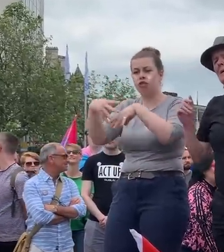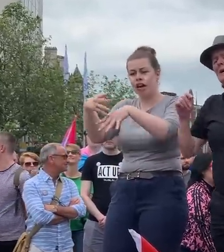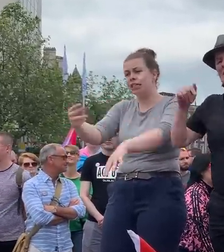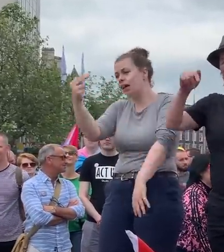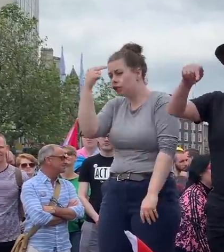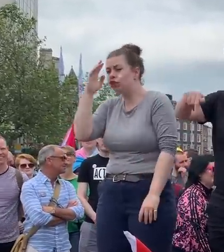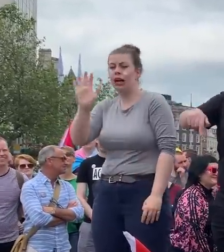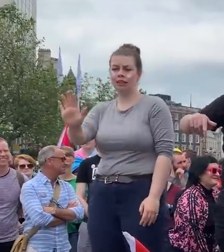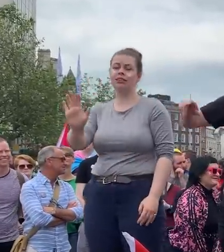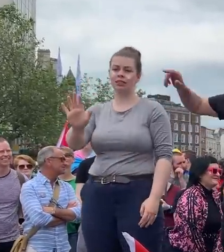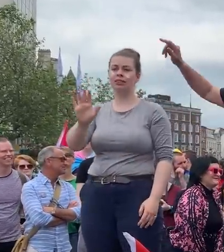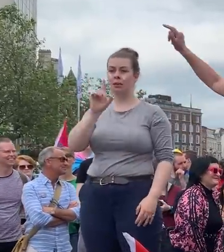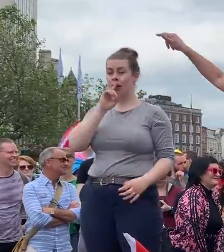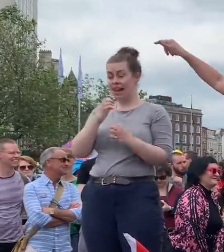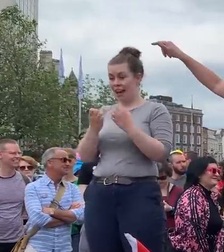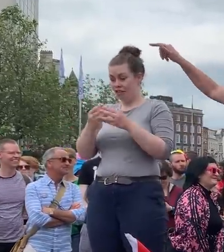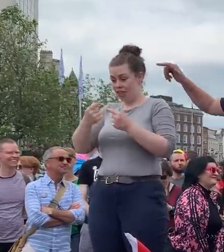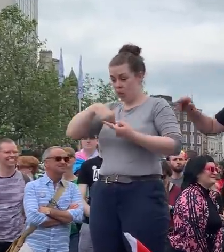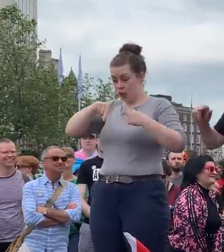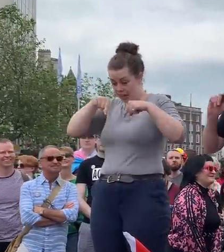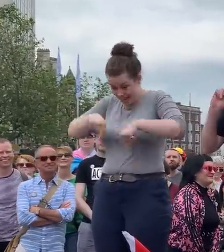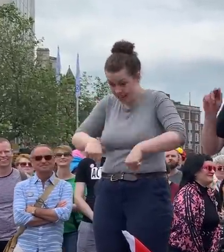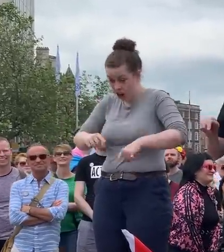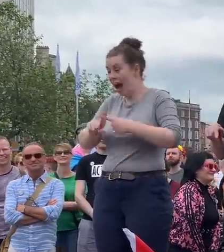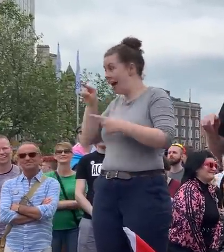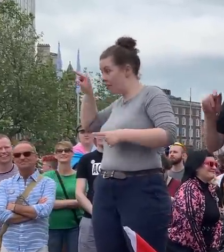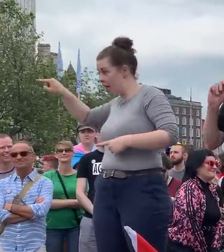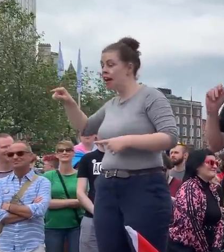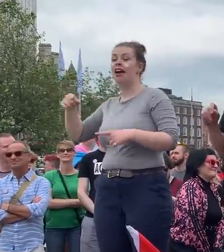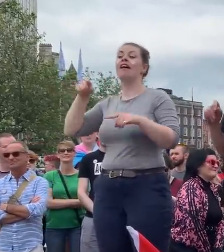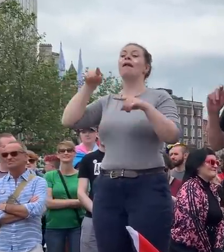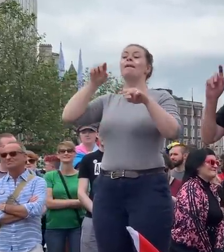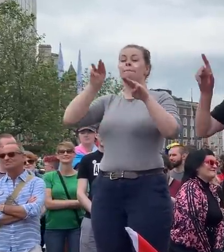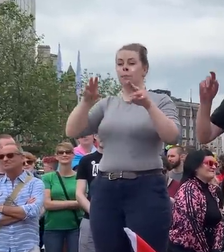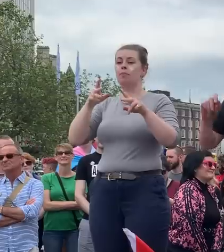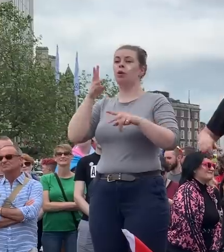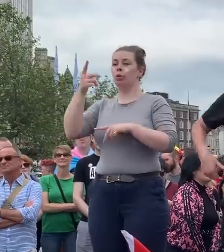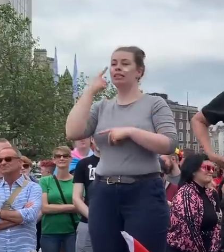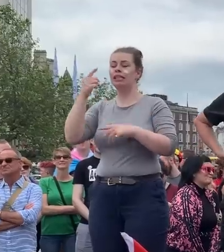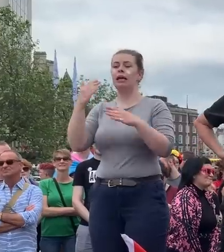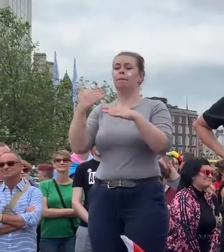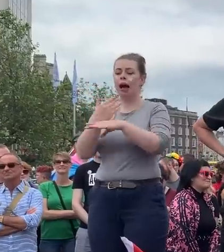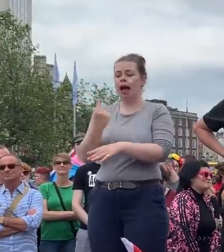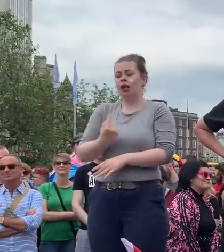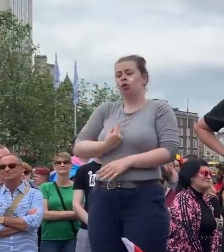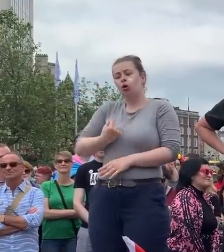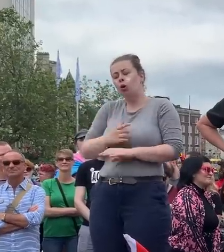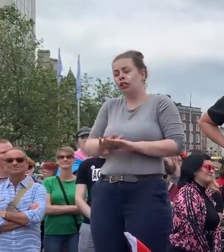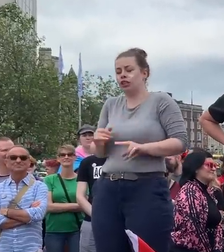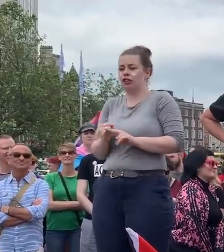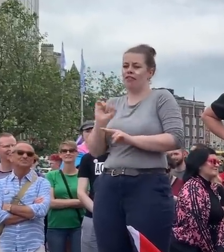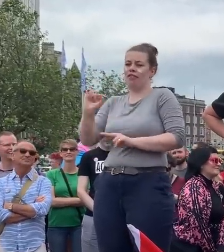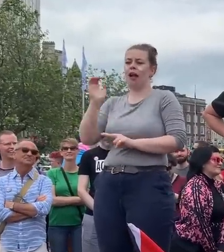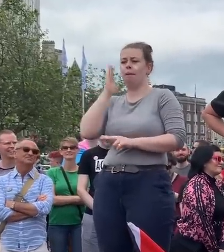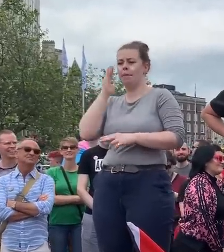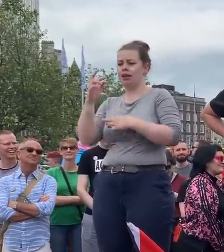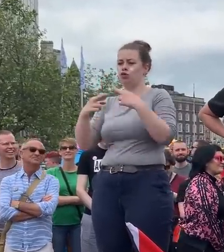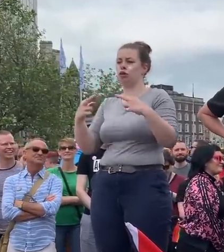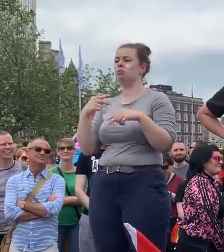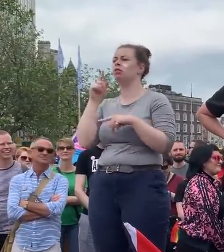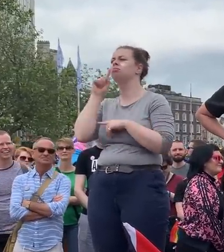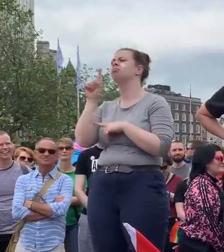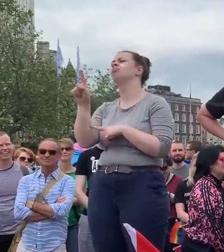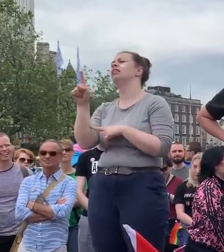do, us here and them there, is being seen by lonely children in their bedrooms, looking out and